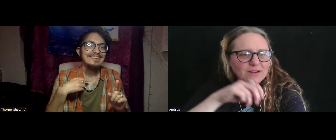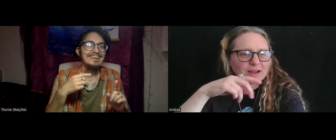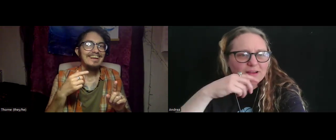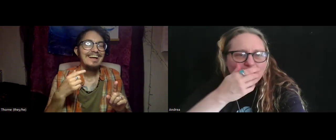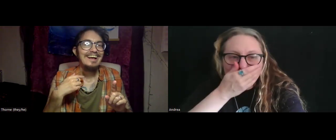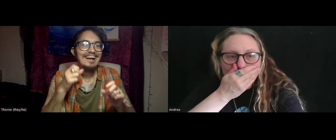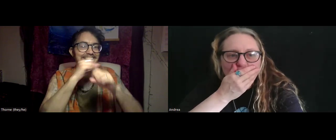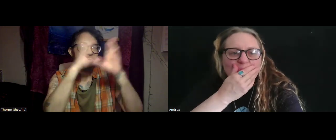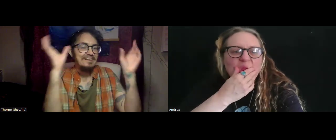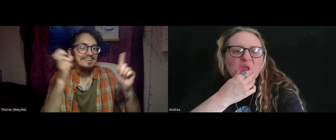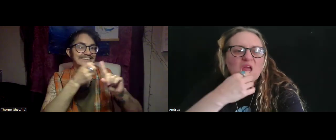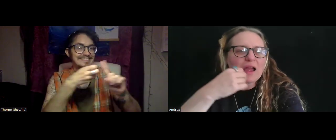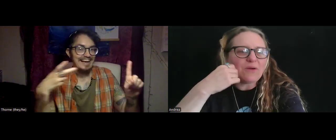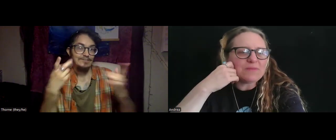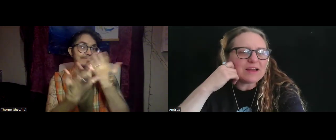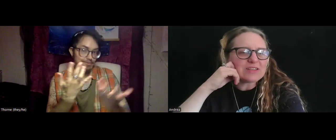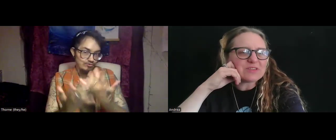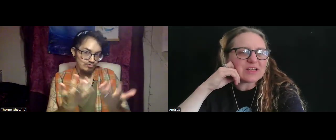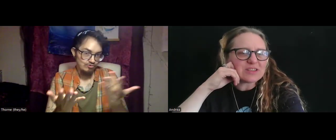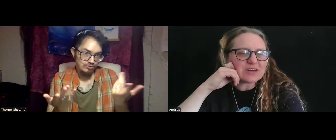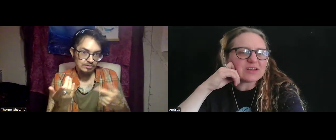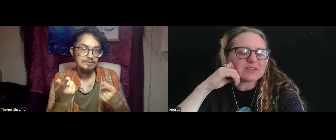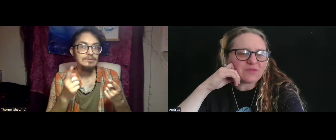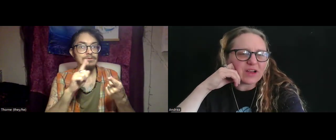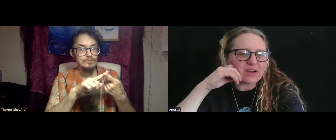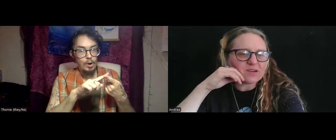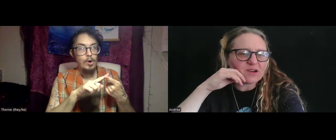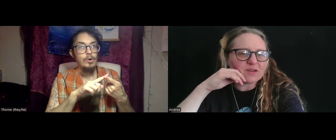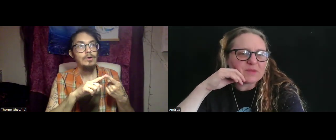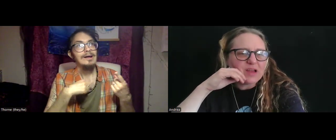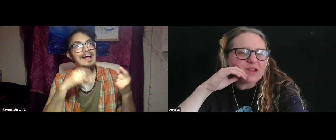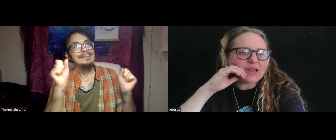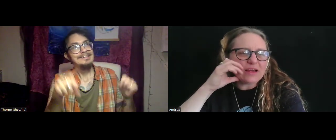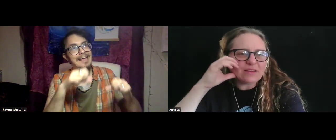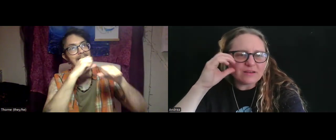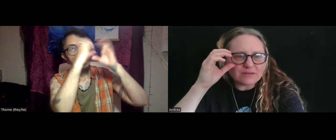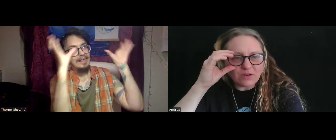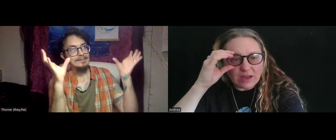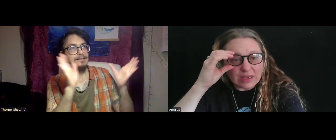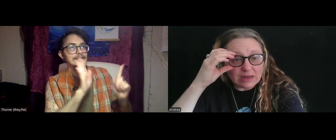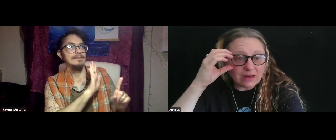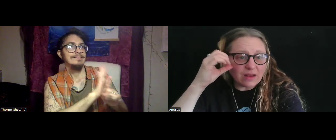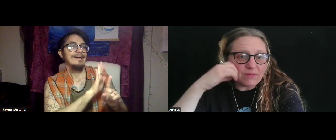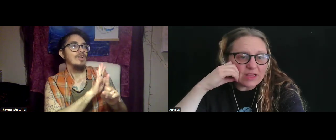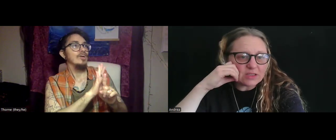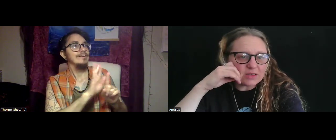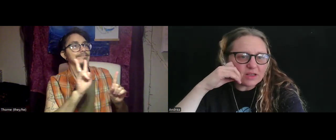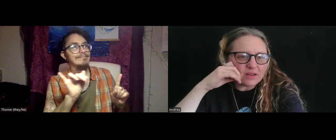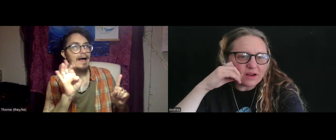Okay. I would imagine Sagittarius is fire. And so I can imagine that